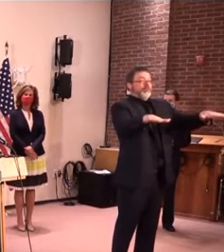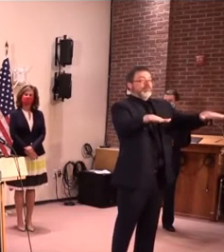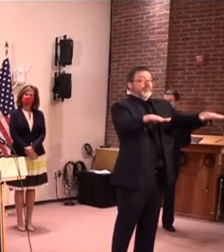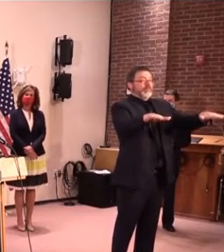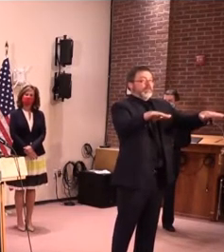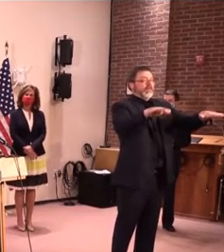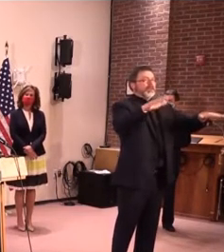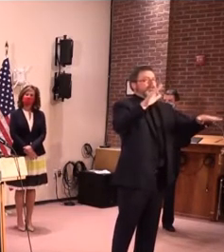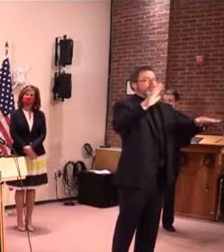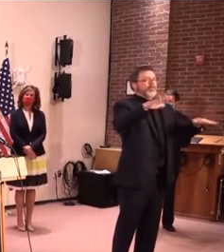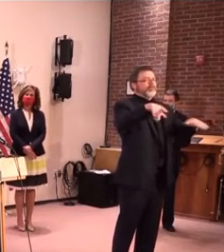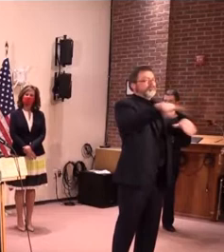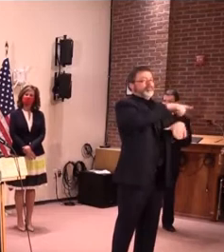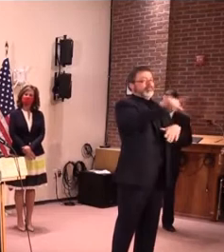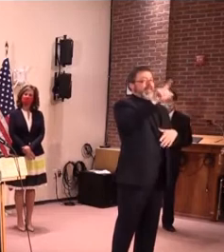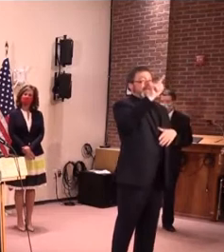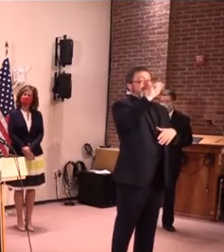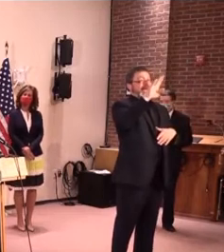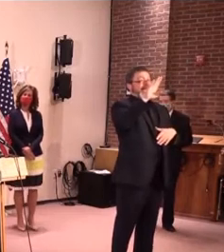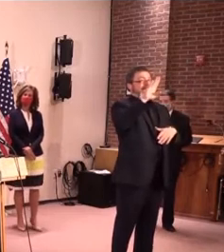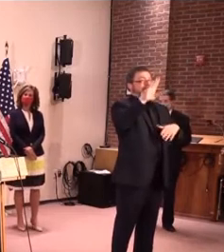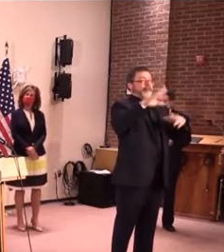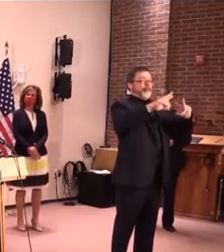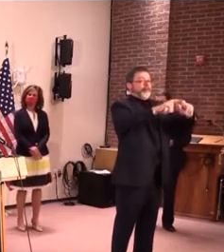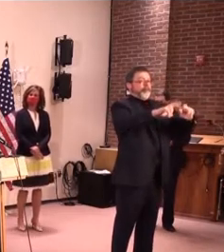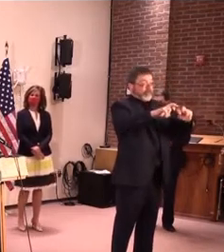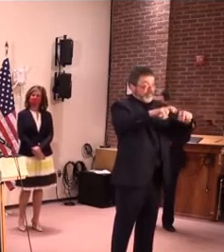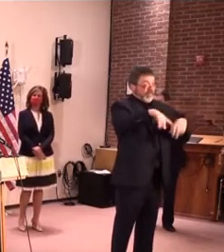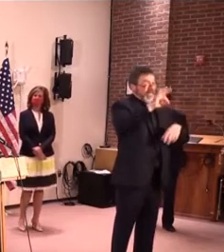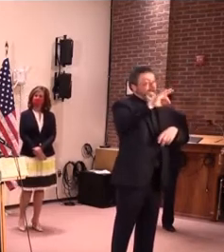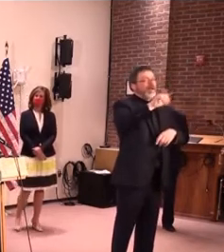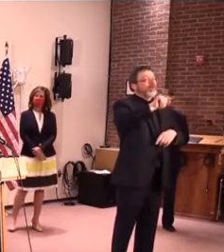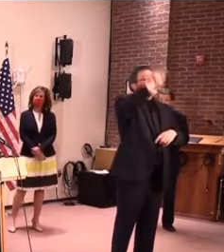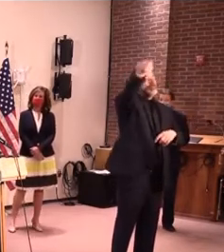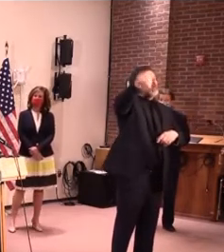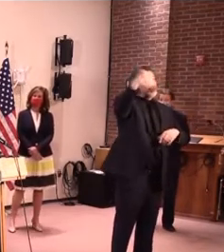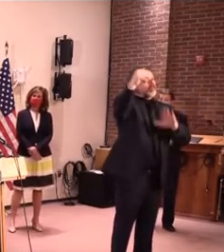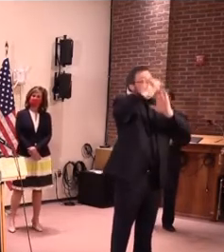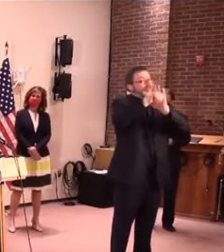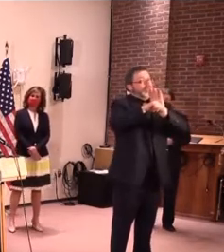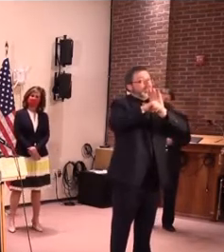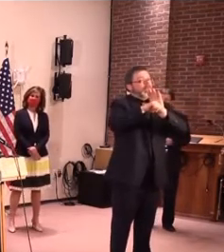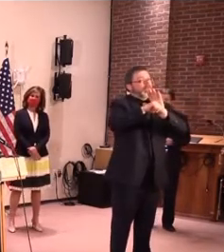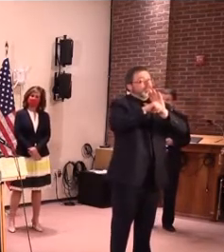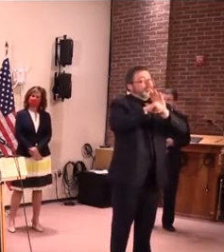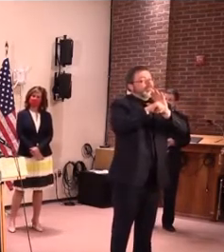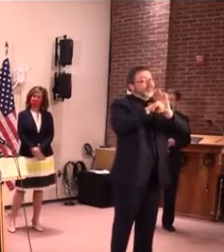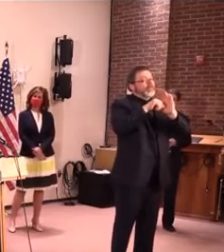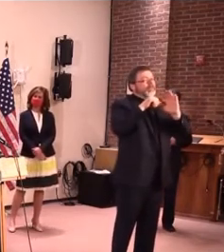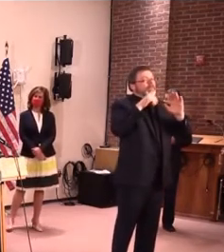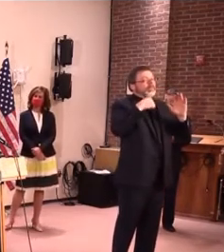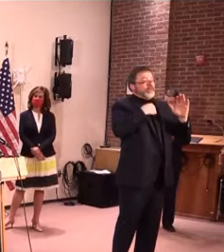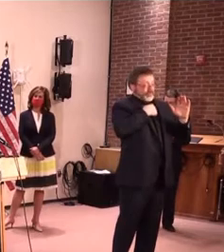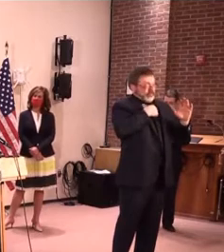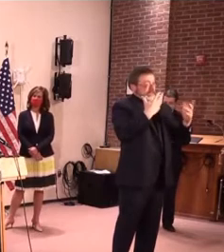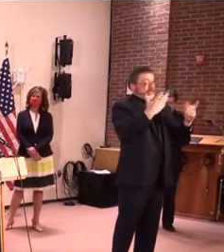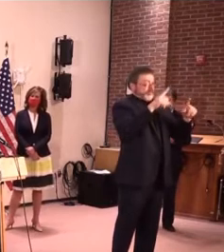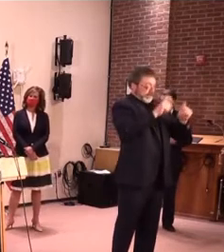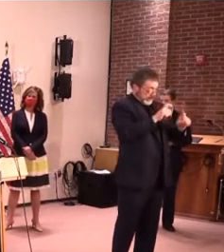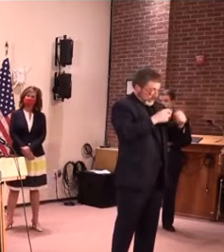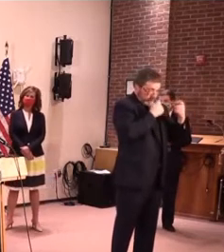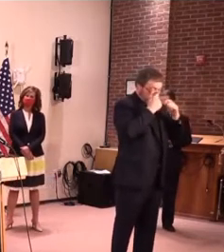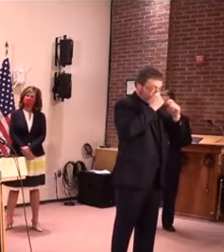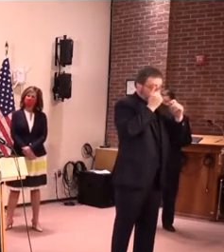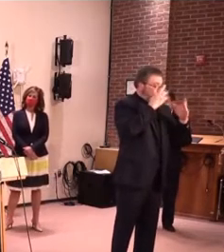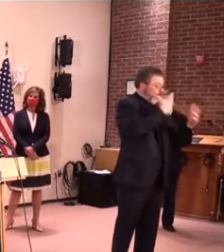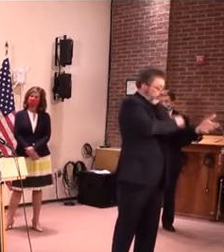and then results begin to come in. Because it's reportable disease, we end up getting the results in the end. So